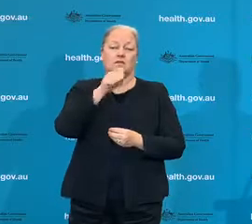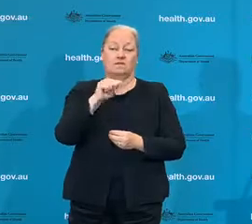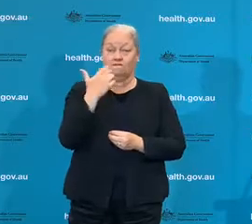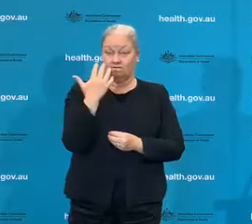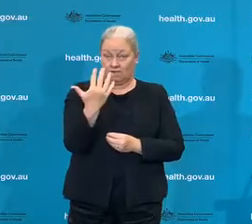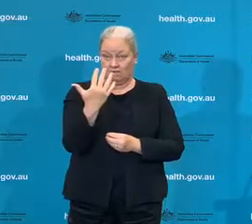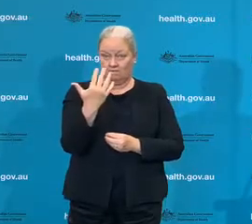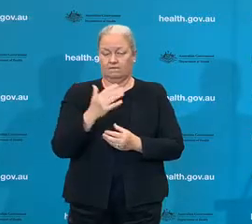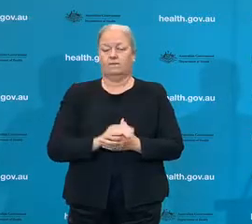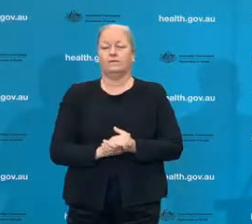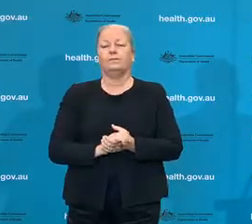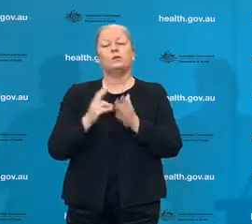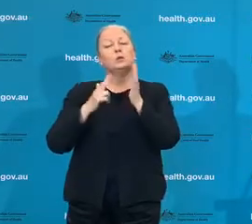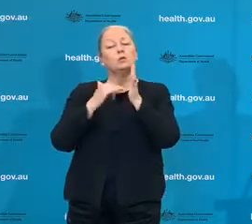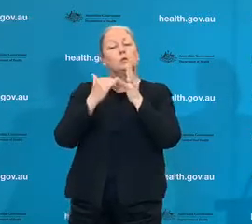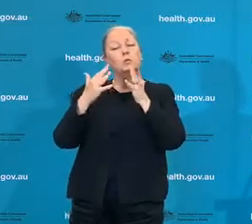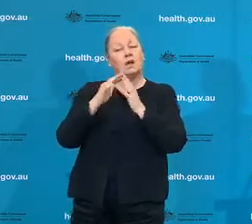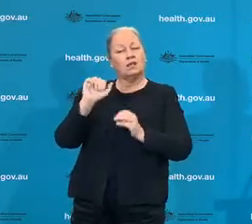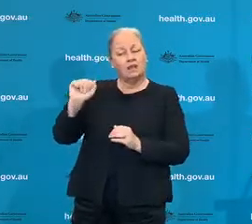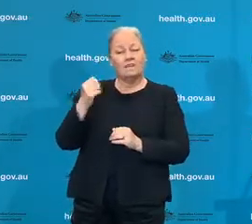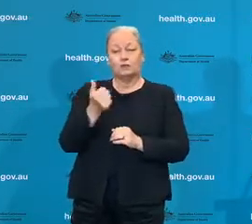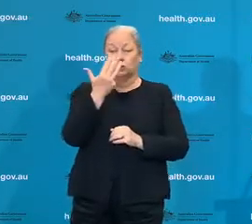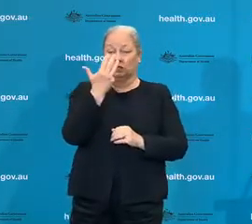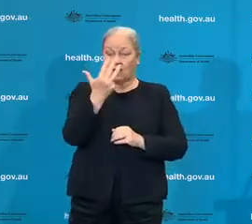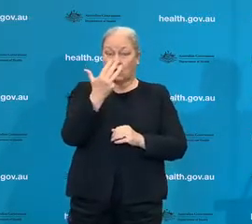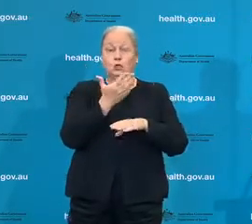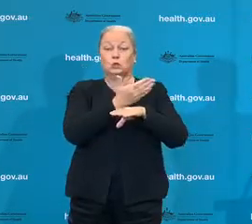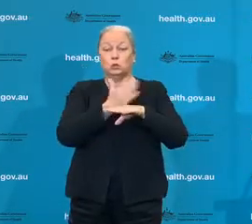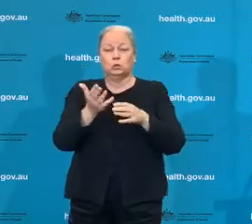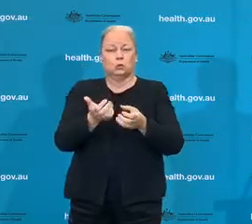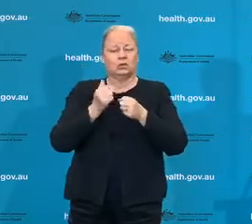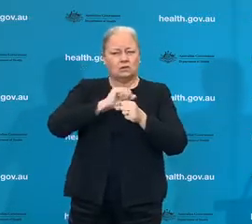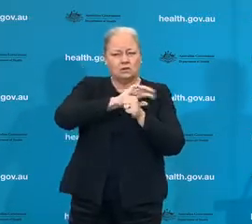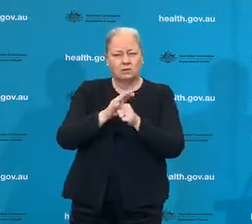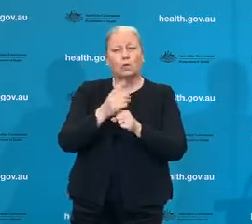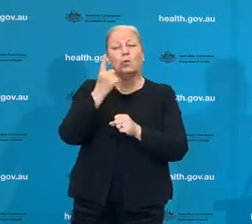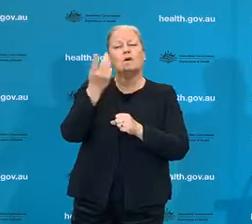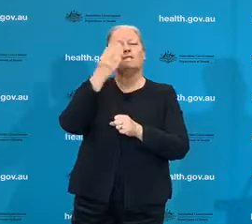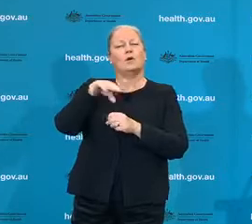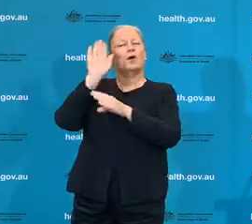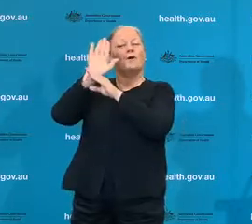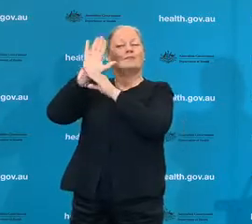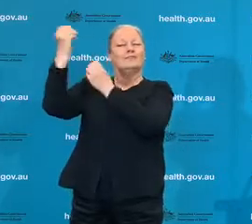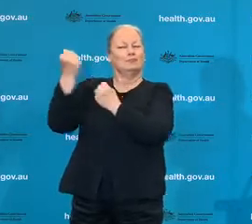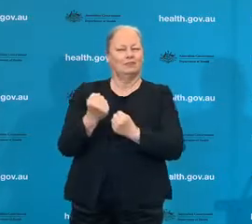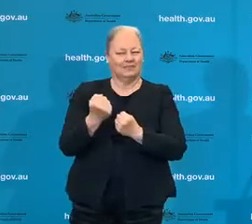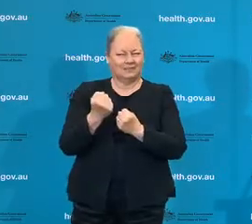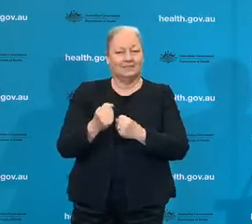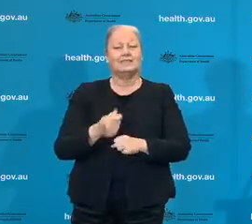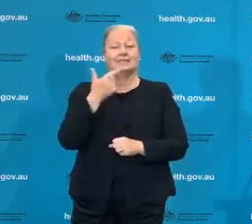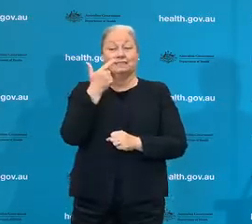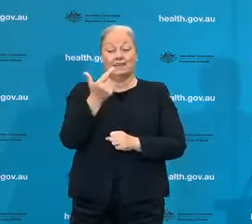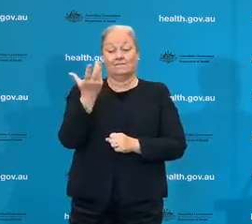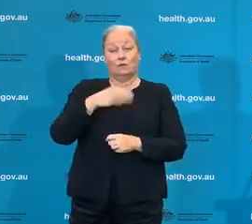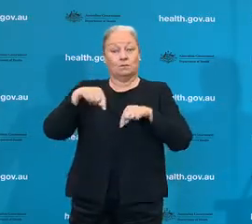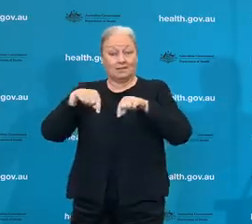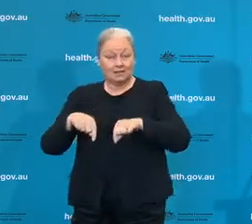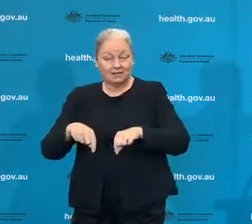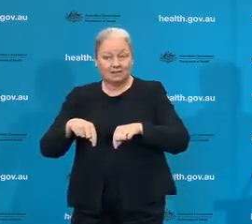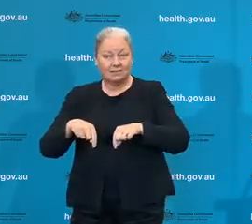24,465. New South Wales reported 9 new cases. 1 was overseas acquired. 7 were locally acquired